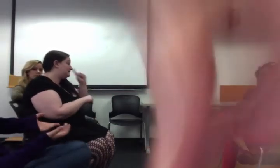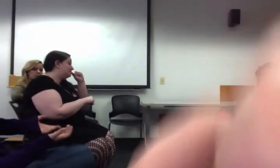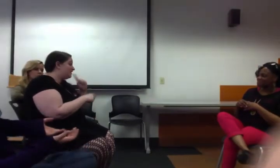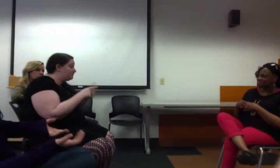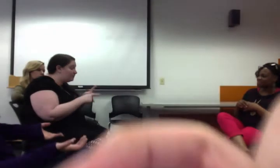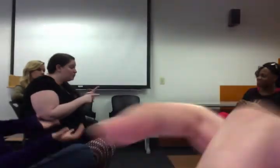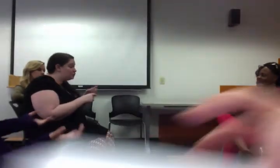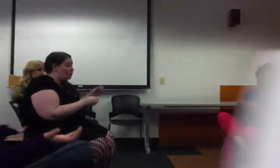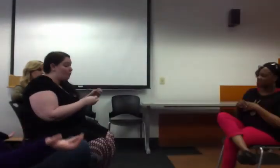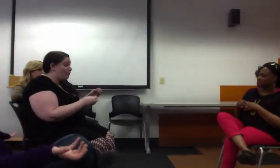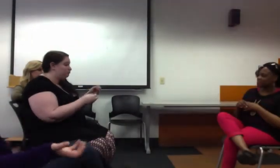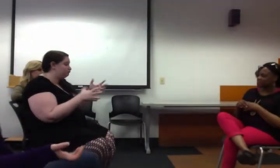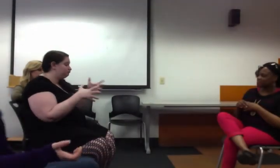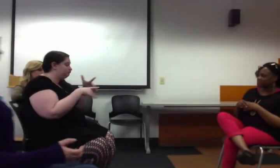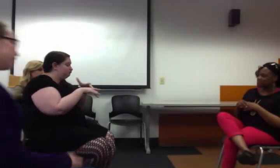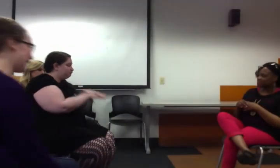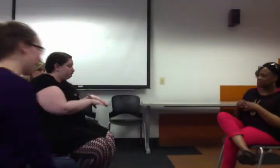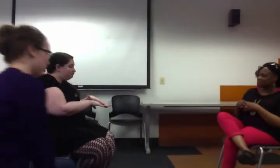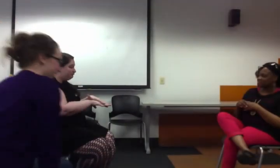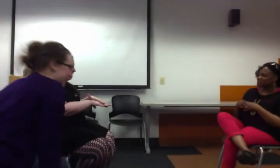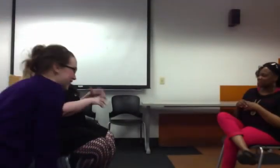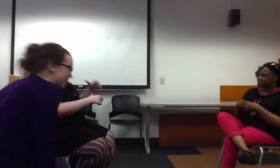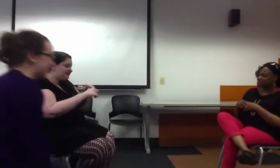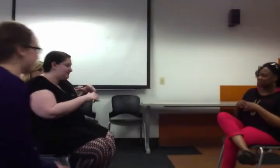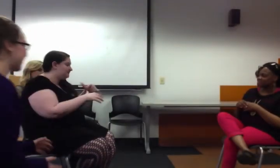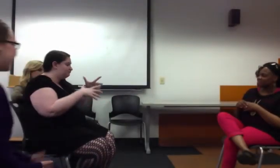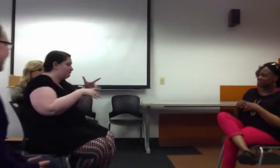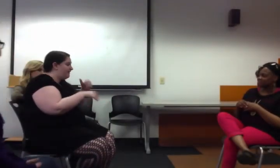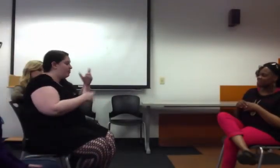if I could do the 3 of them, I'd just be really happy.